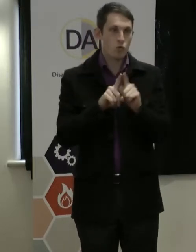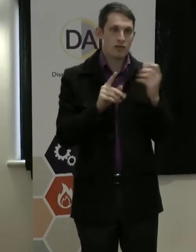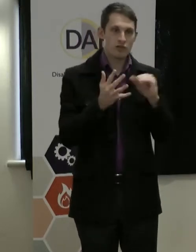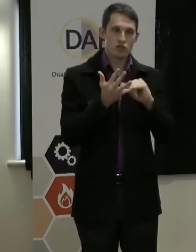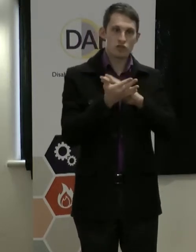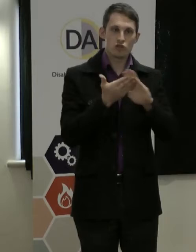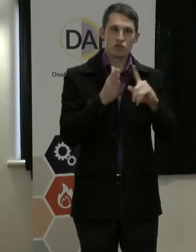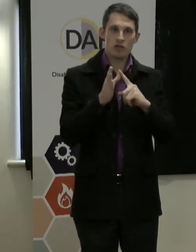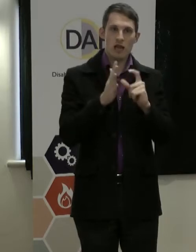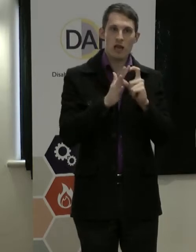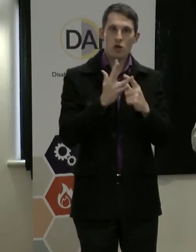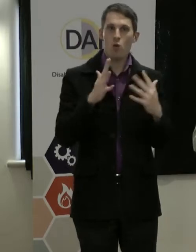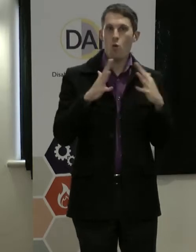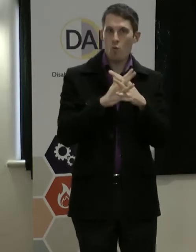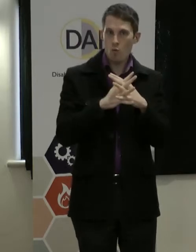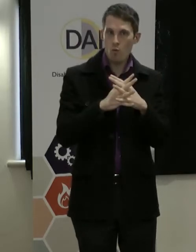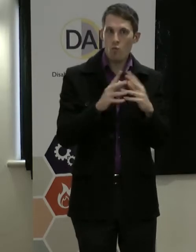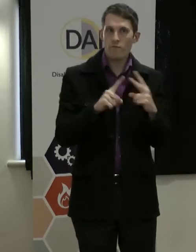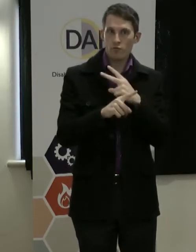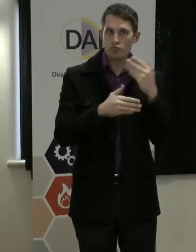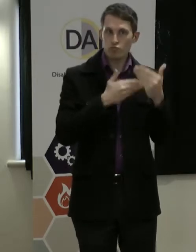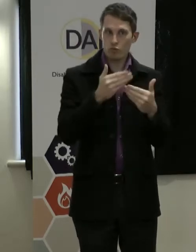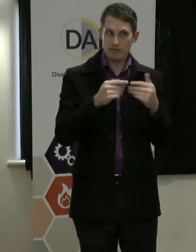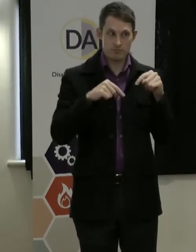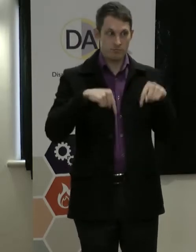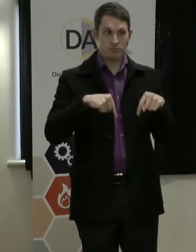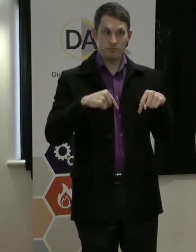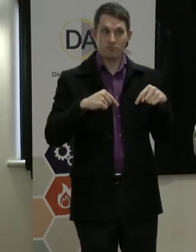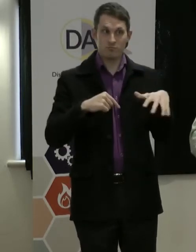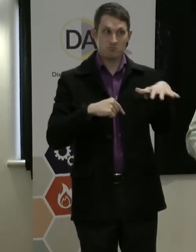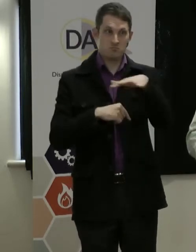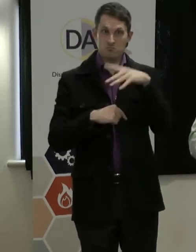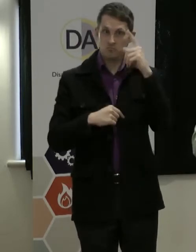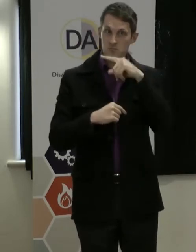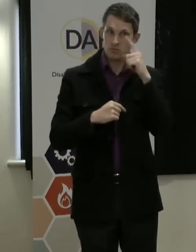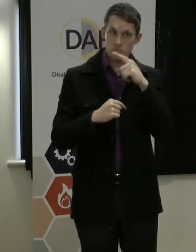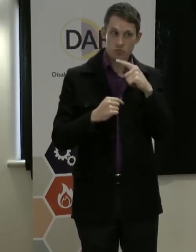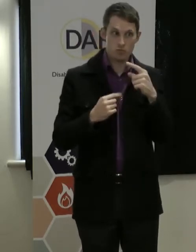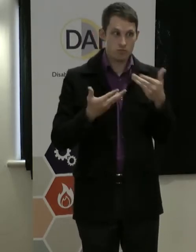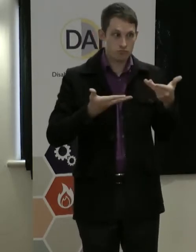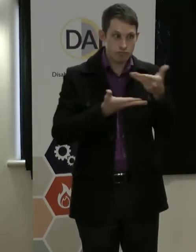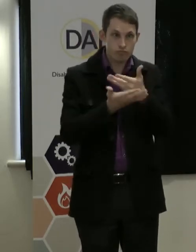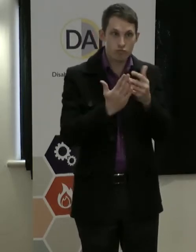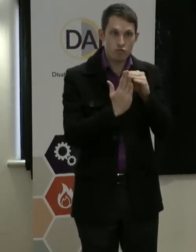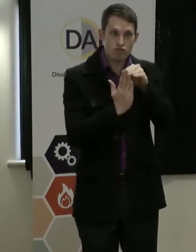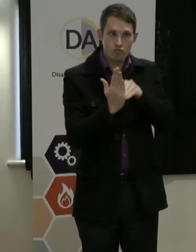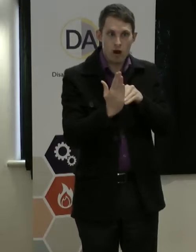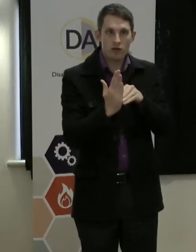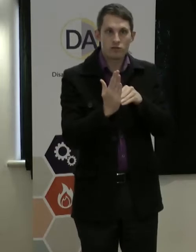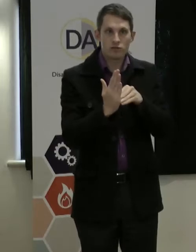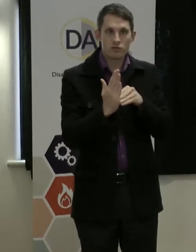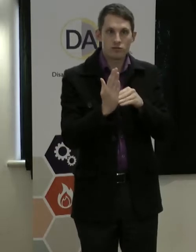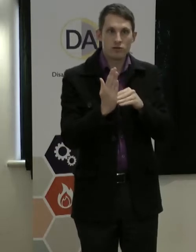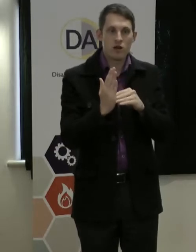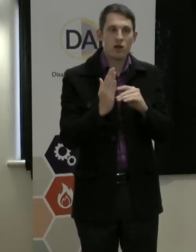review process. And this is where civil society come together and write a shadow report. So the government